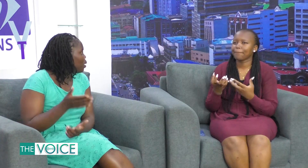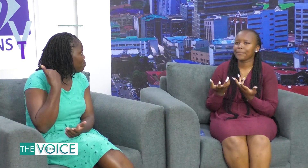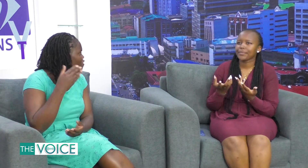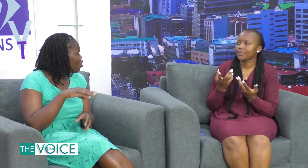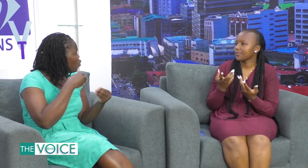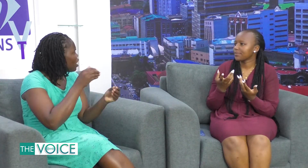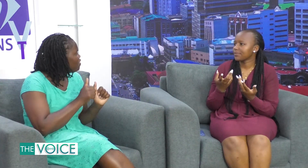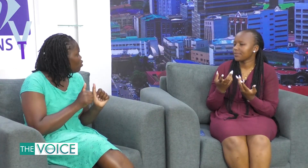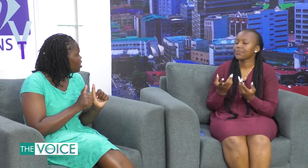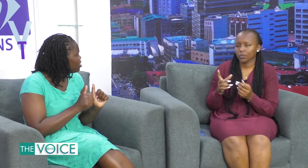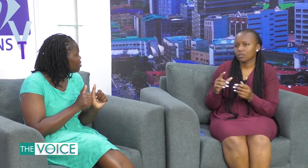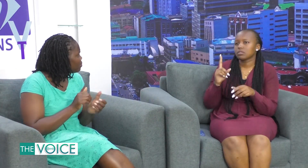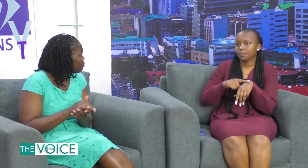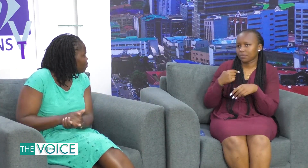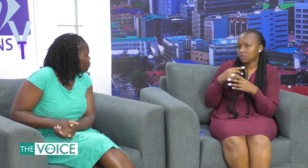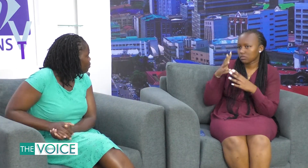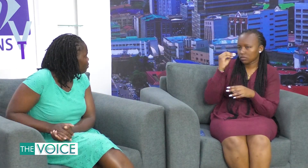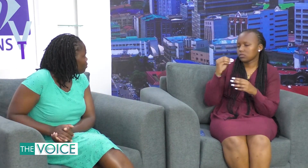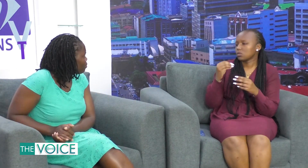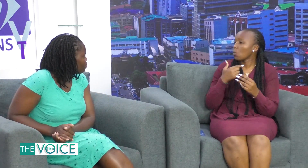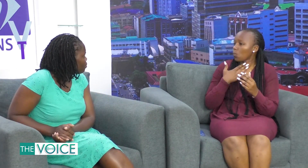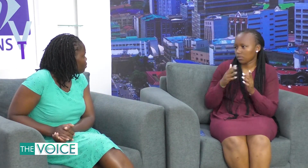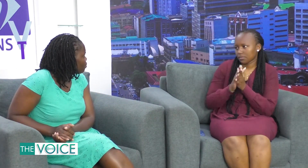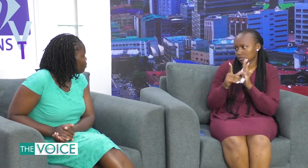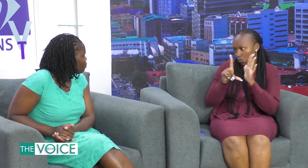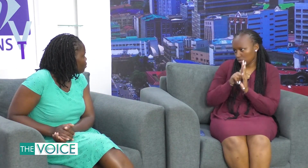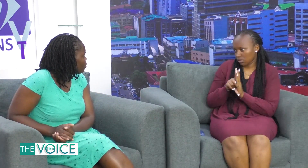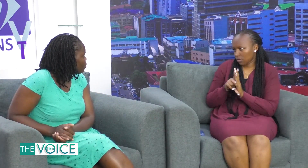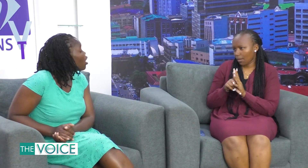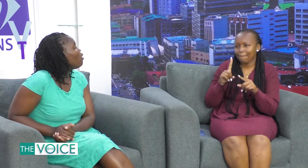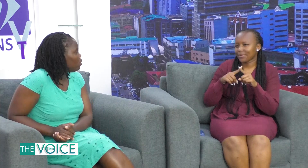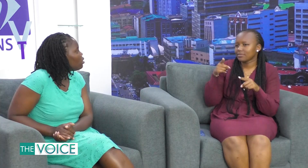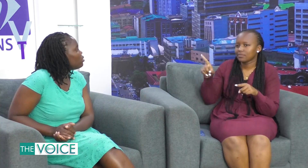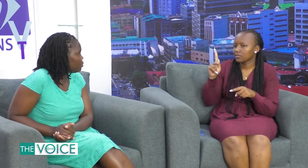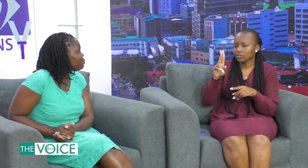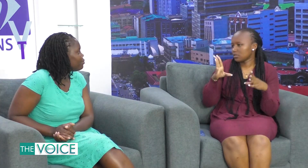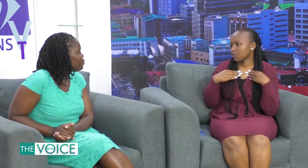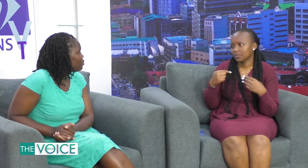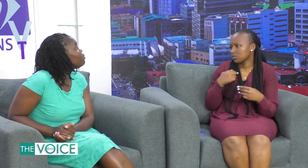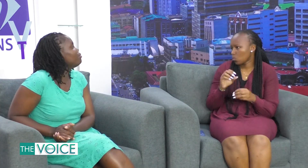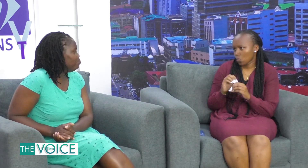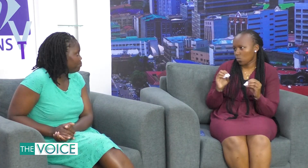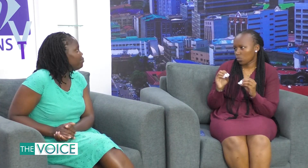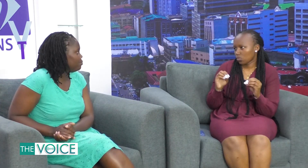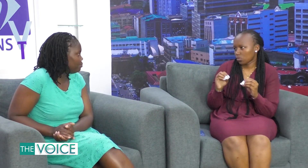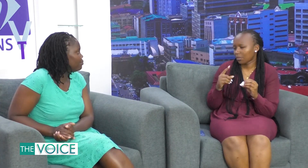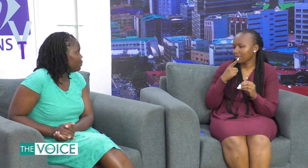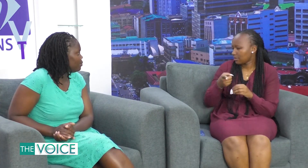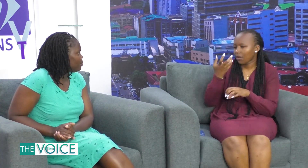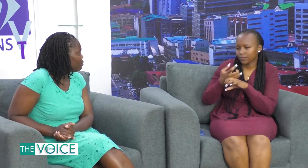not really motivating. Which course were you doing? For me, I wanted to do law, but at